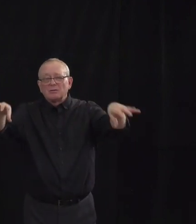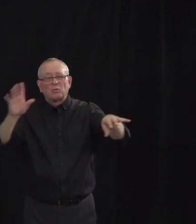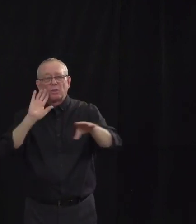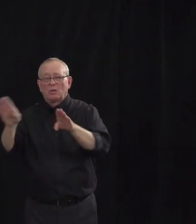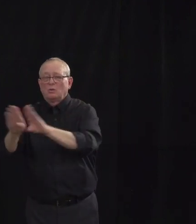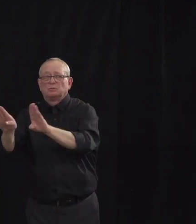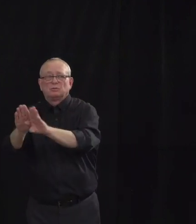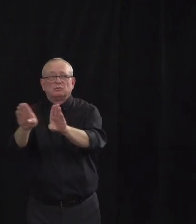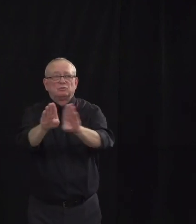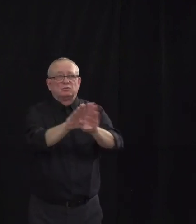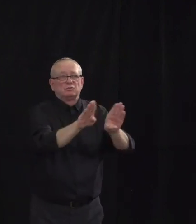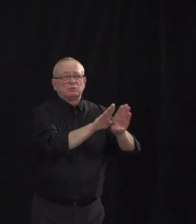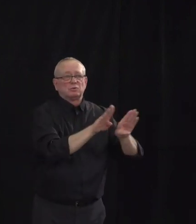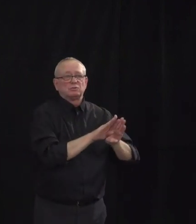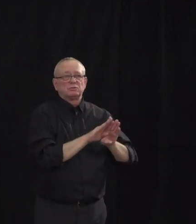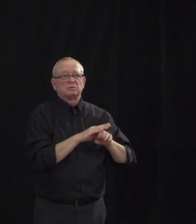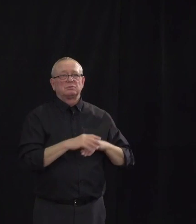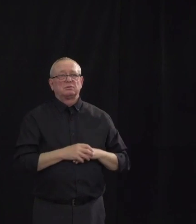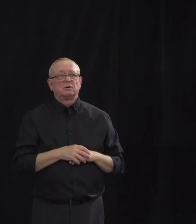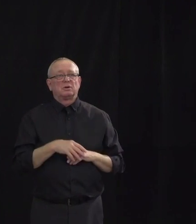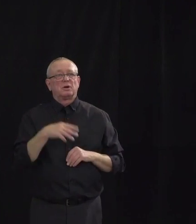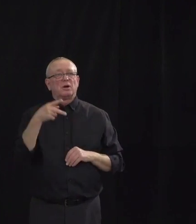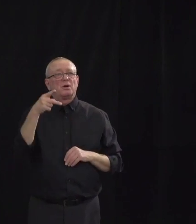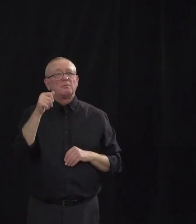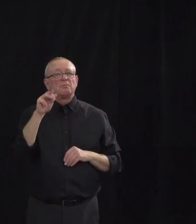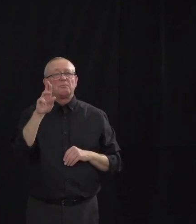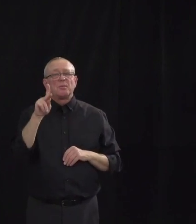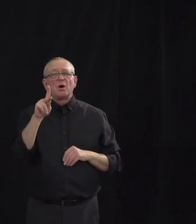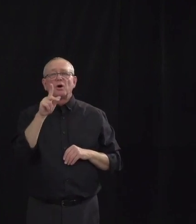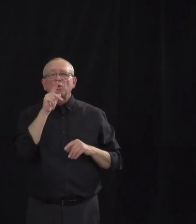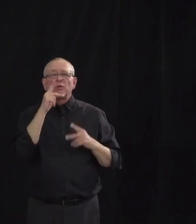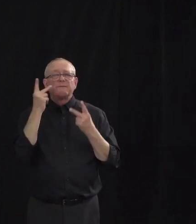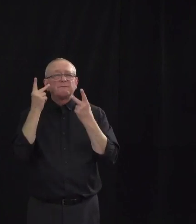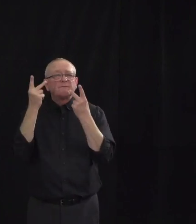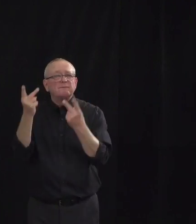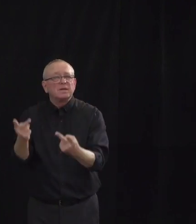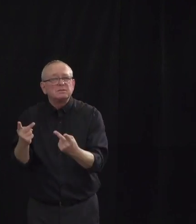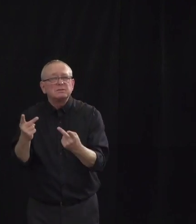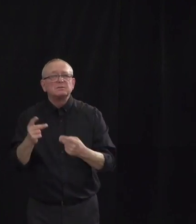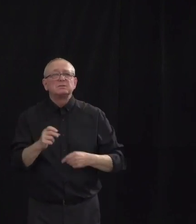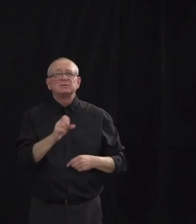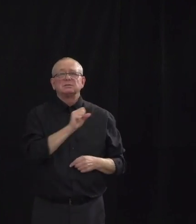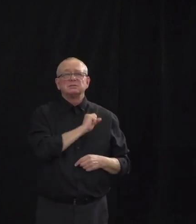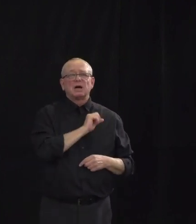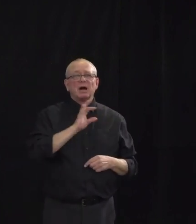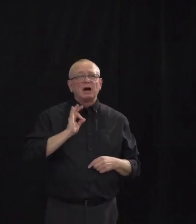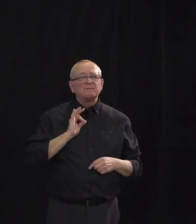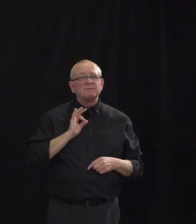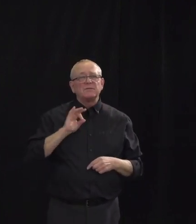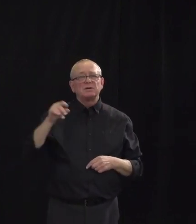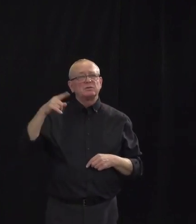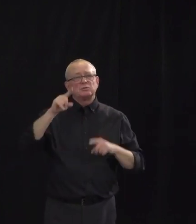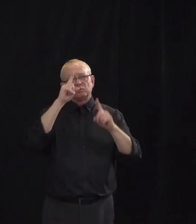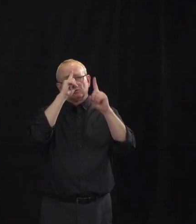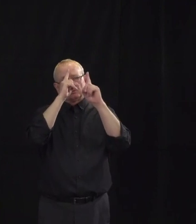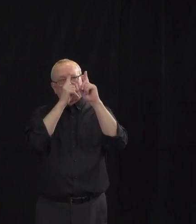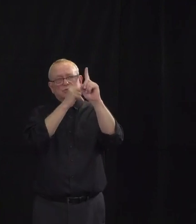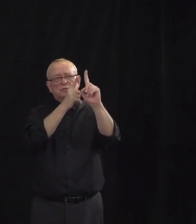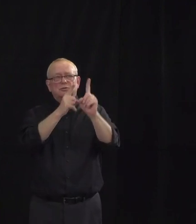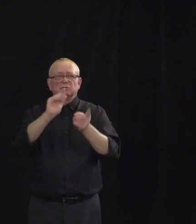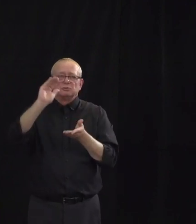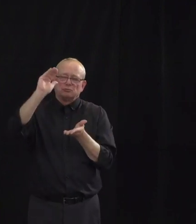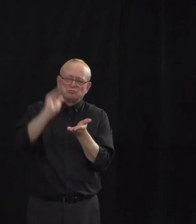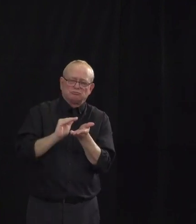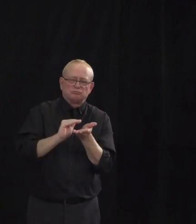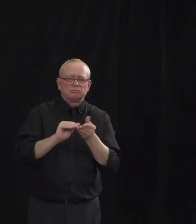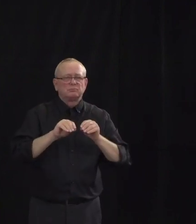park visitors, staff, and volunteers, and minimizing the spread of COVID-19 is our top priority. Enforcement